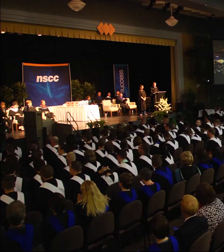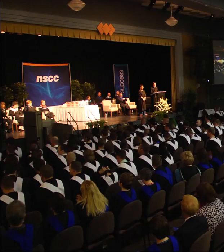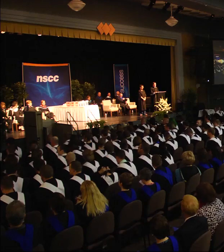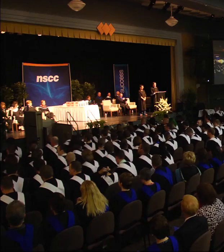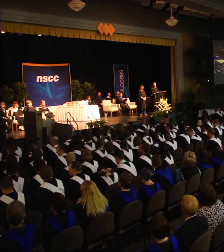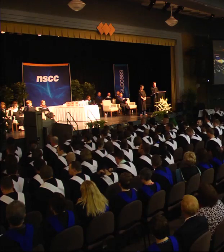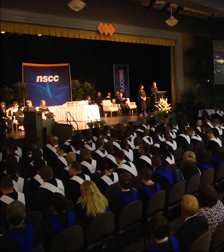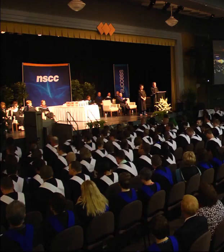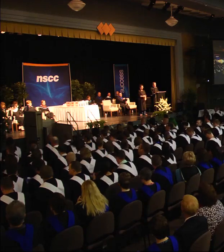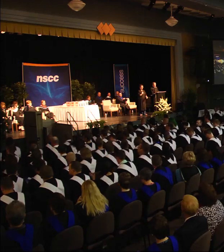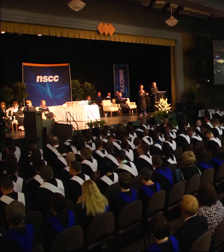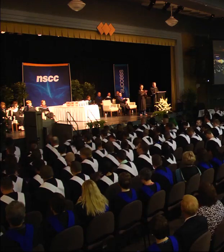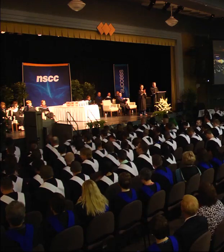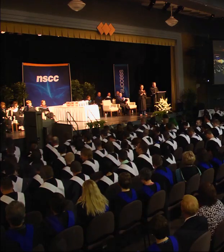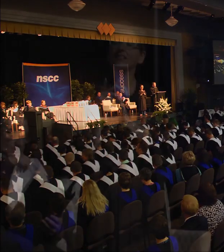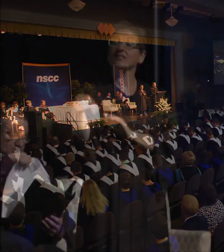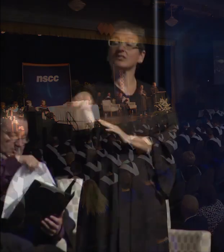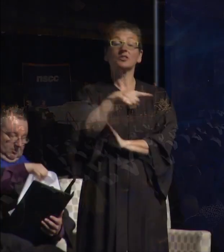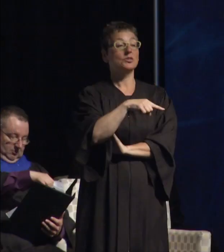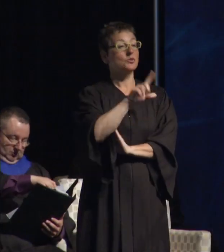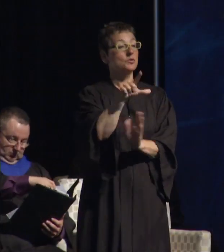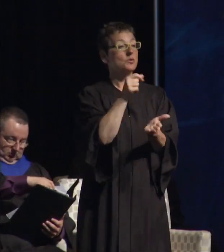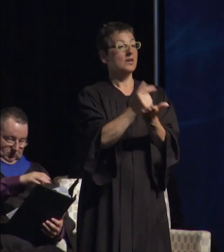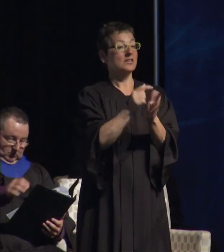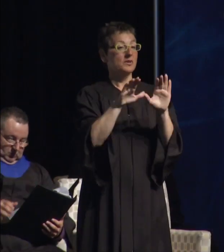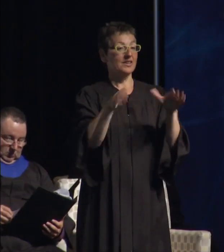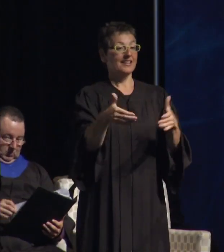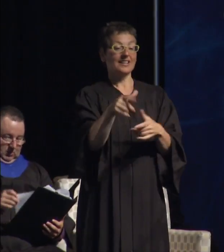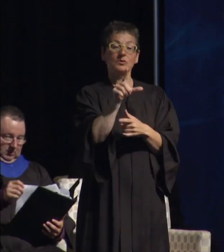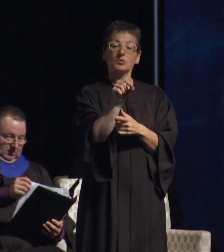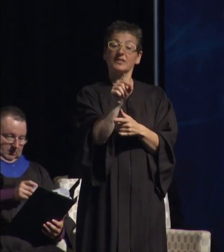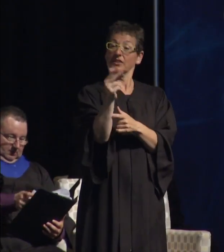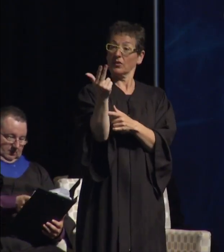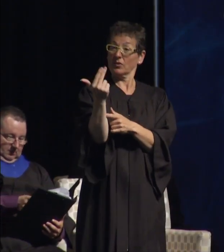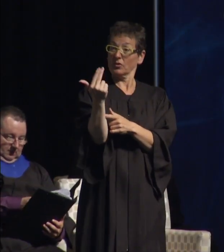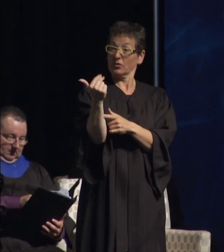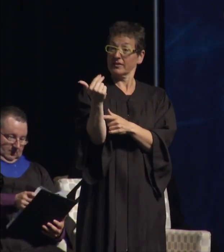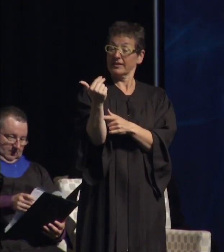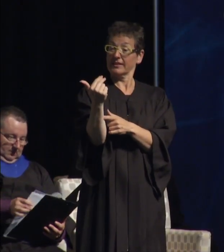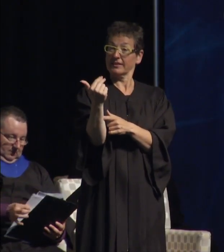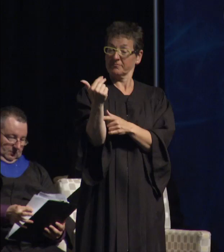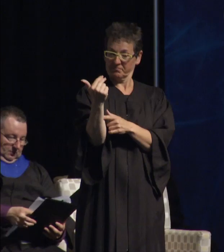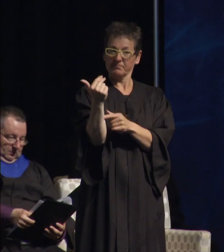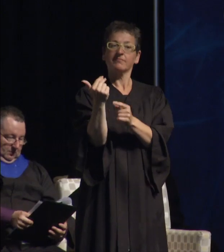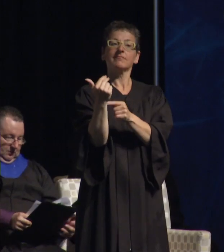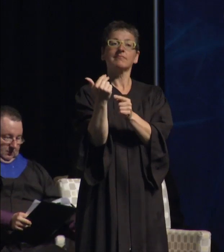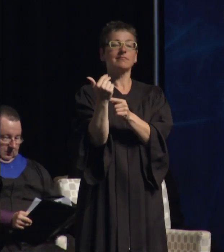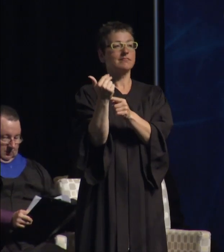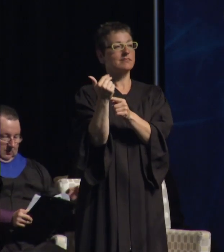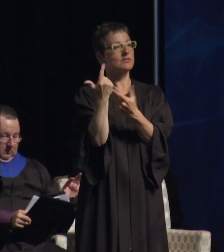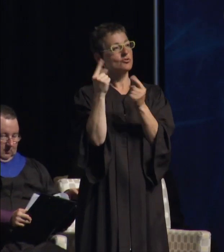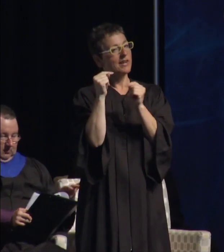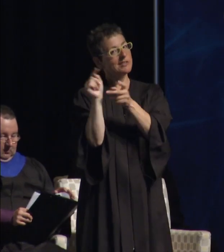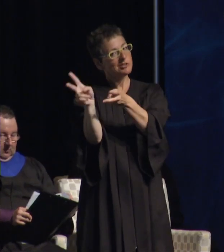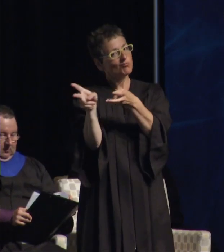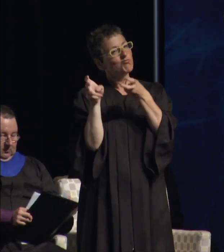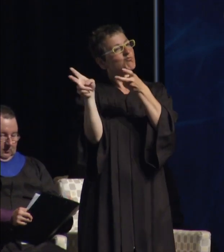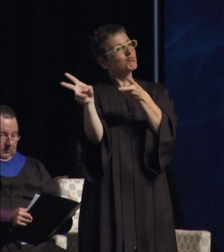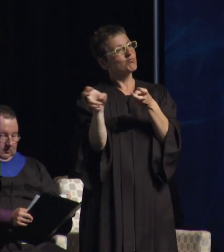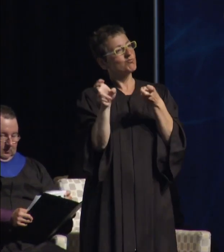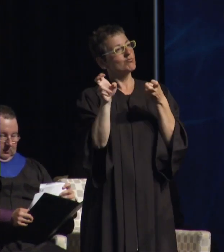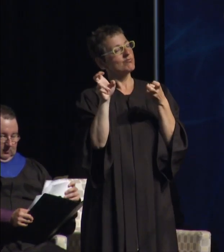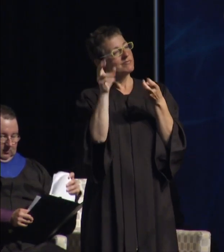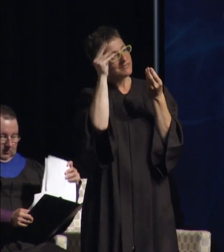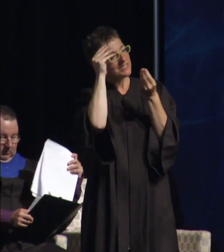And I asked the graduating class of 2013 to draw inspiration from those individuals with whom you've just made